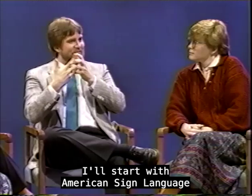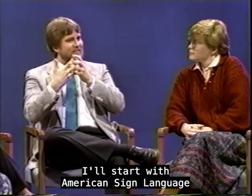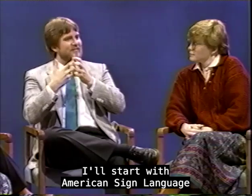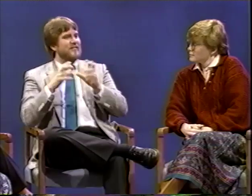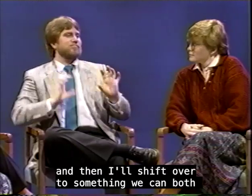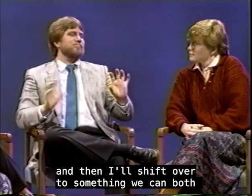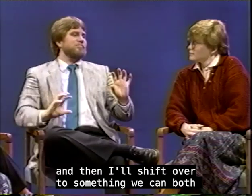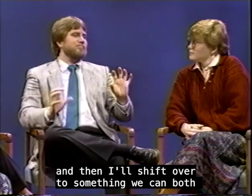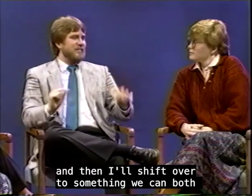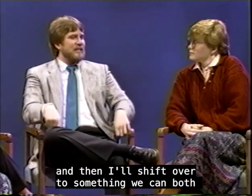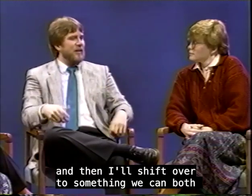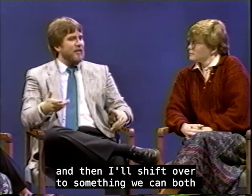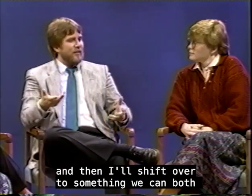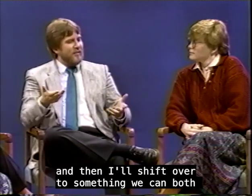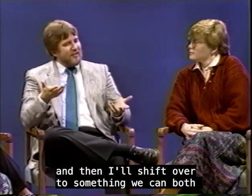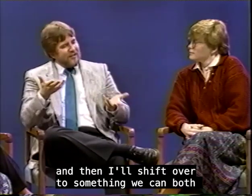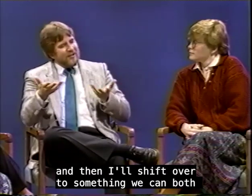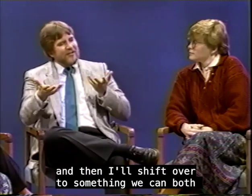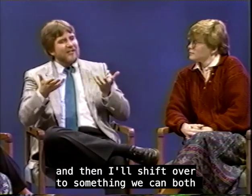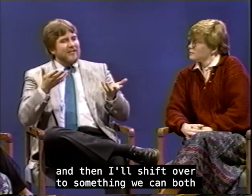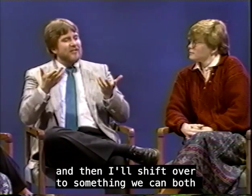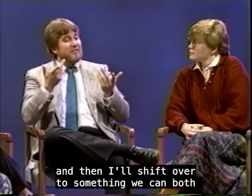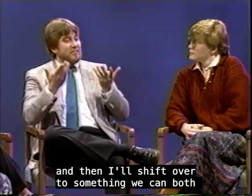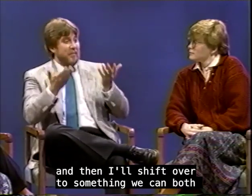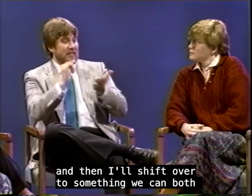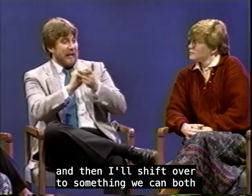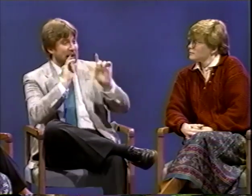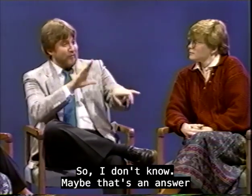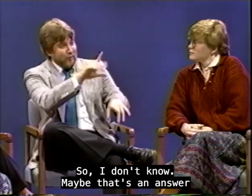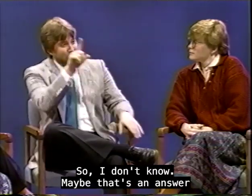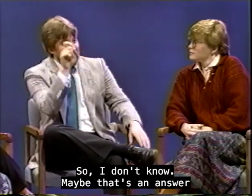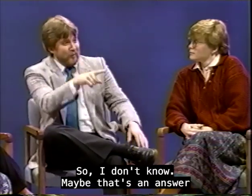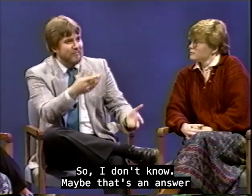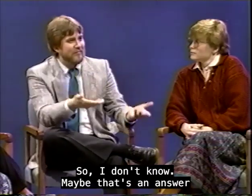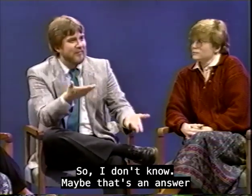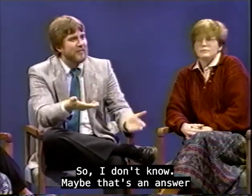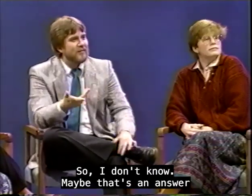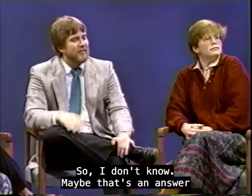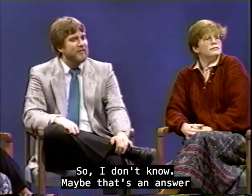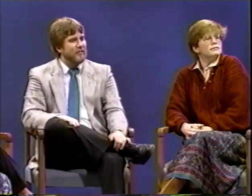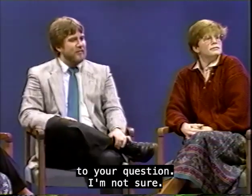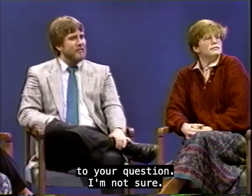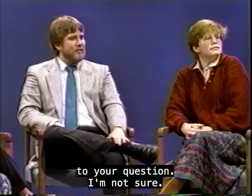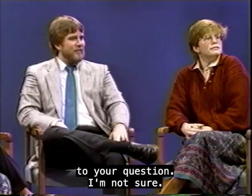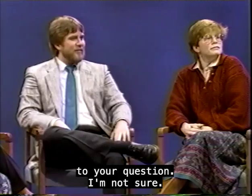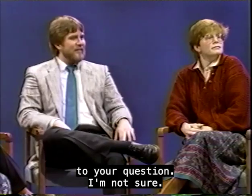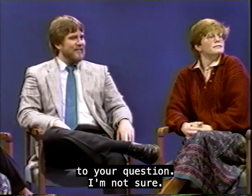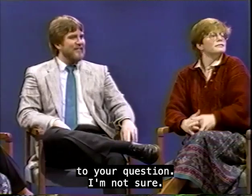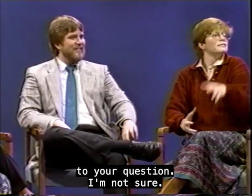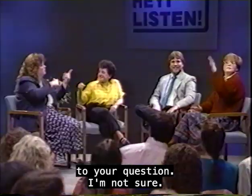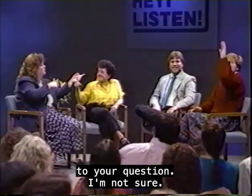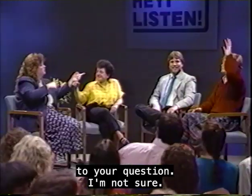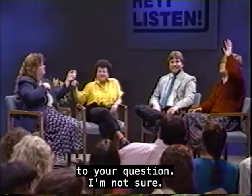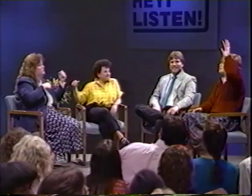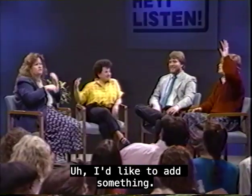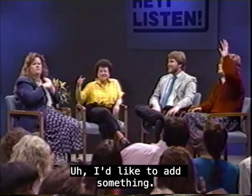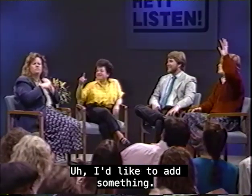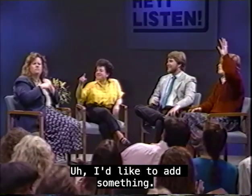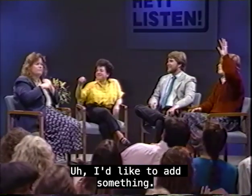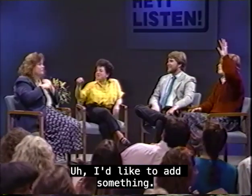Language, and then I'll shift over to something we can both use. So, I don't know. Maybe that's an answer to your question. I'm not sure. I'd like to